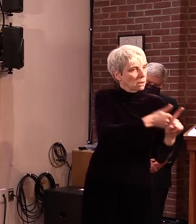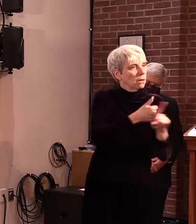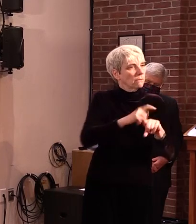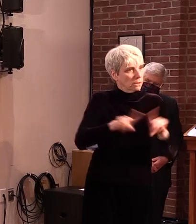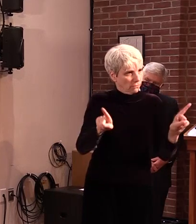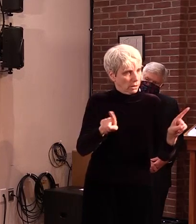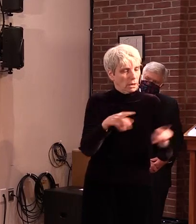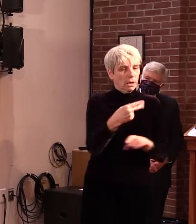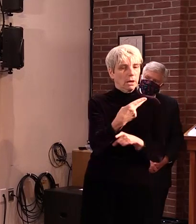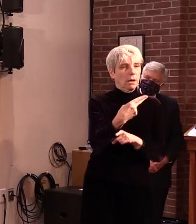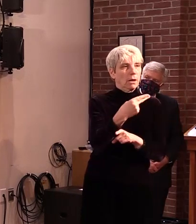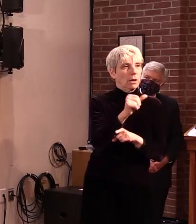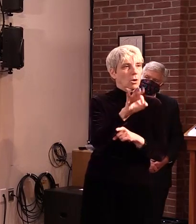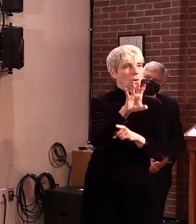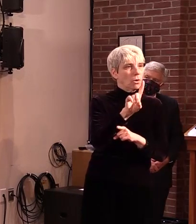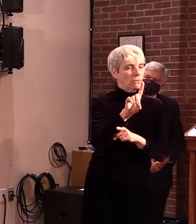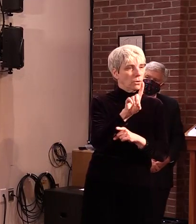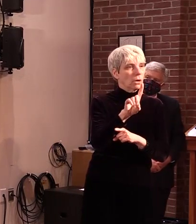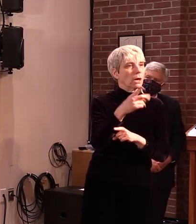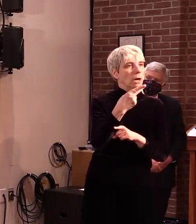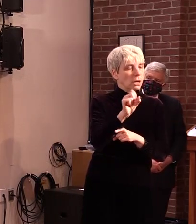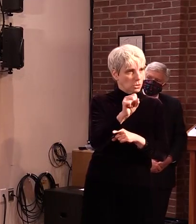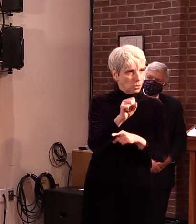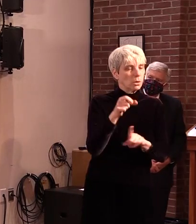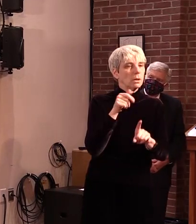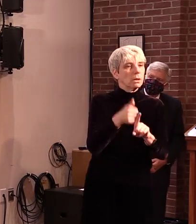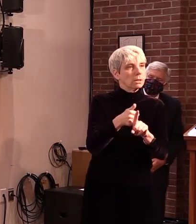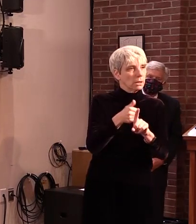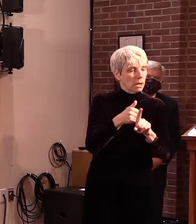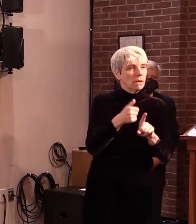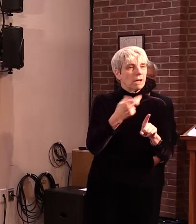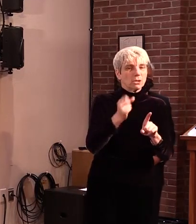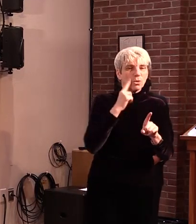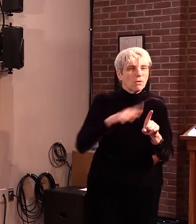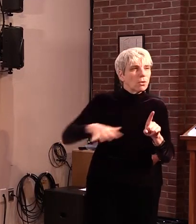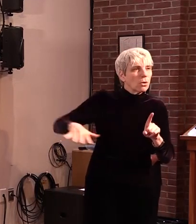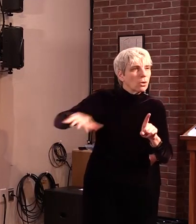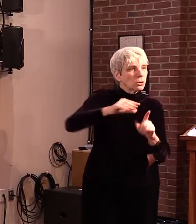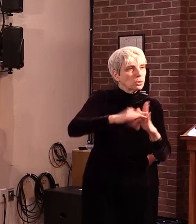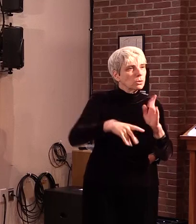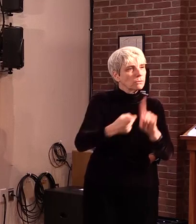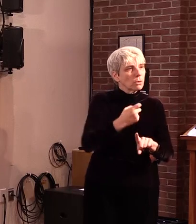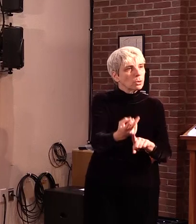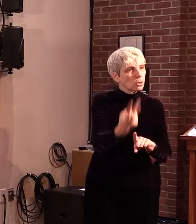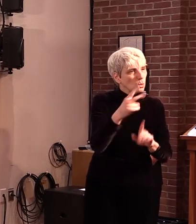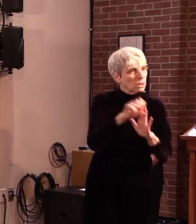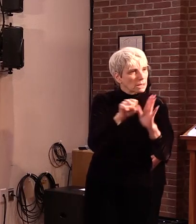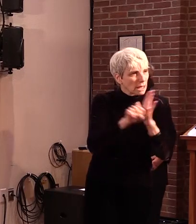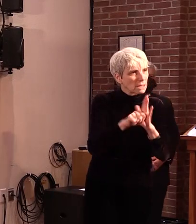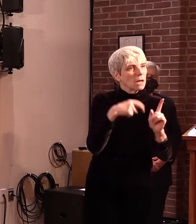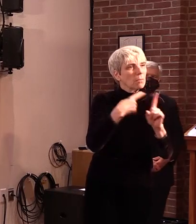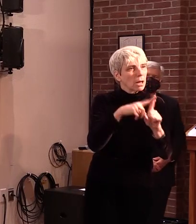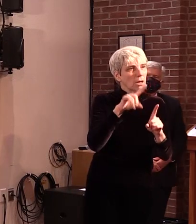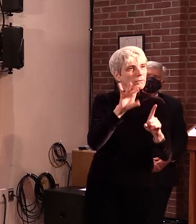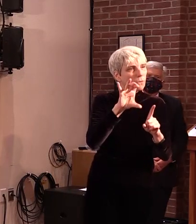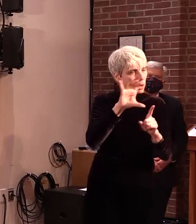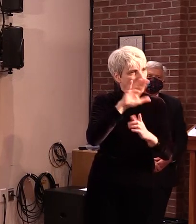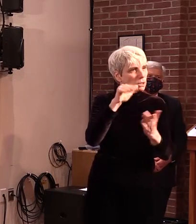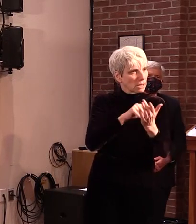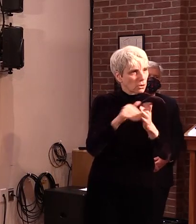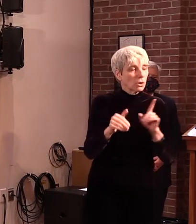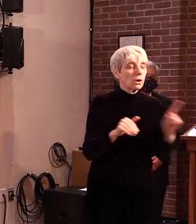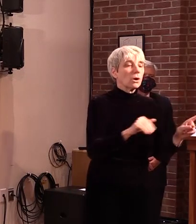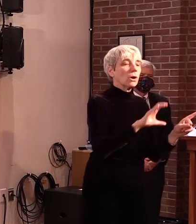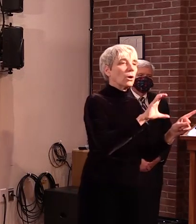Hartford High School is a regional high school with an integrated technical center serving students in two states. Crossett Brook Middle School, on the other hand,